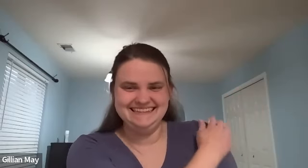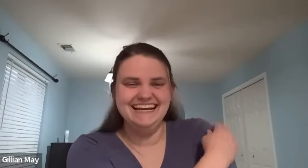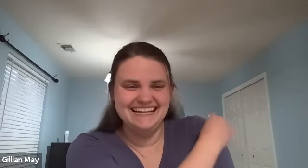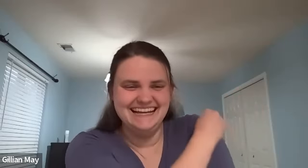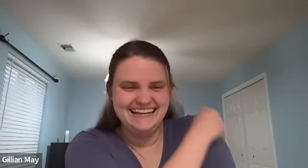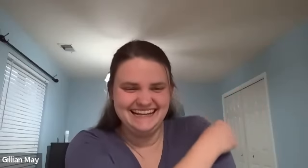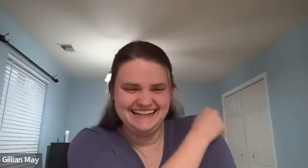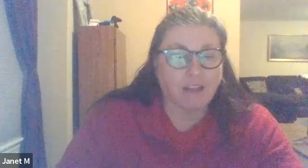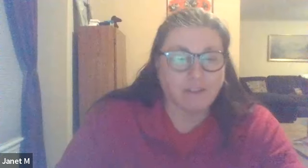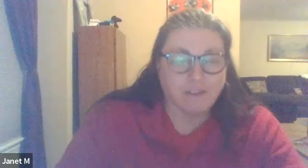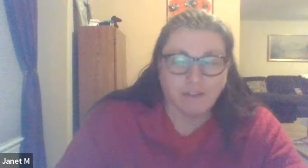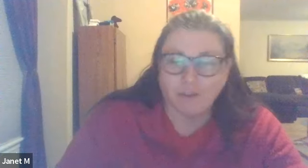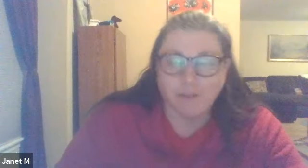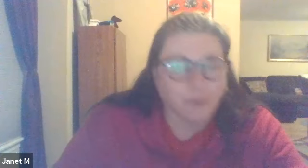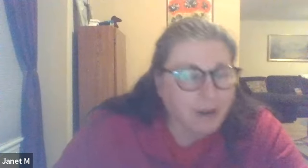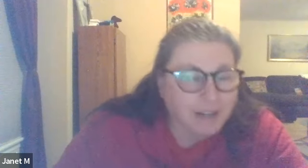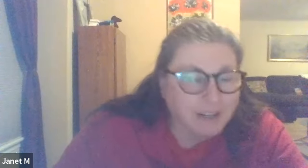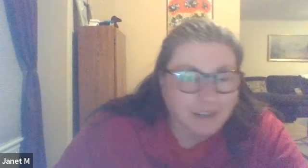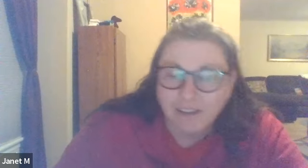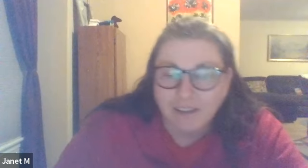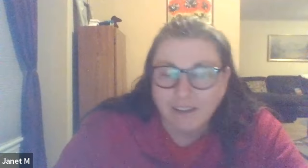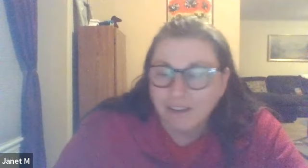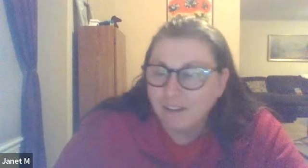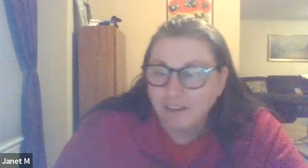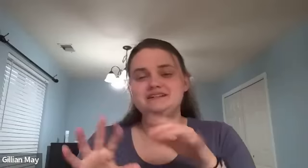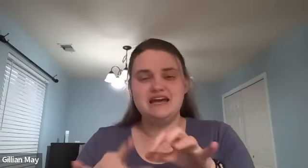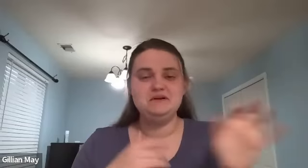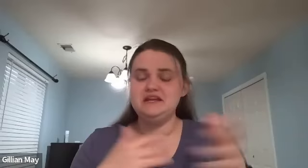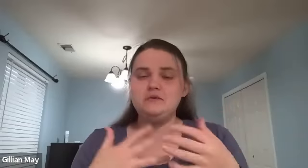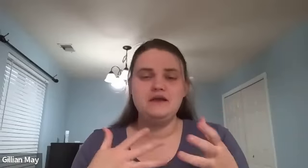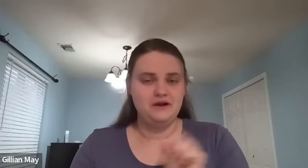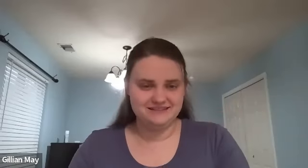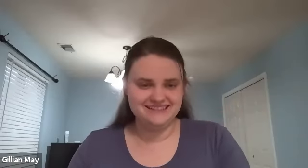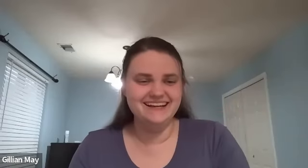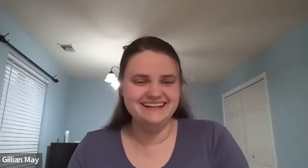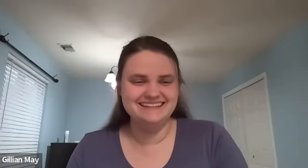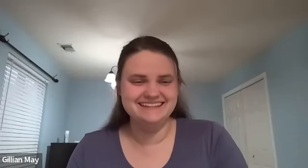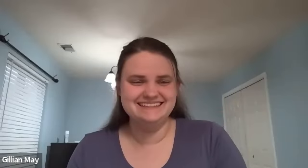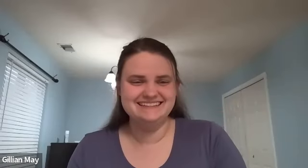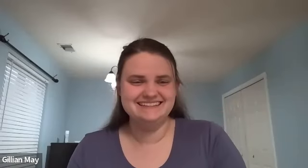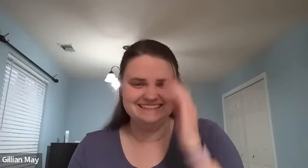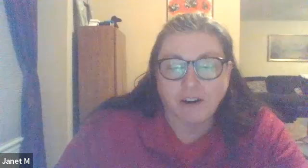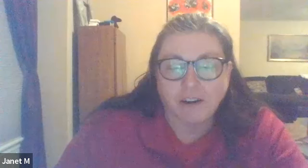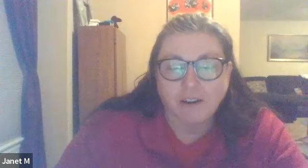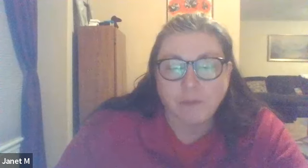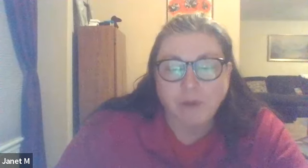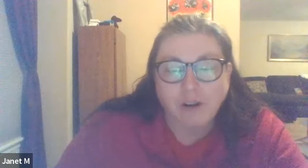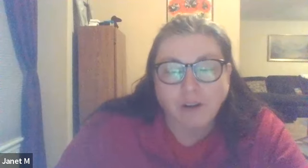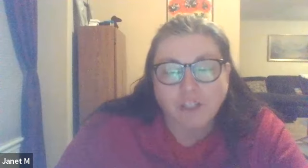Oh, say it out loud or write it? You can say it out loud. You can type it. Either way works. It's car. Let me write it.